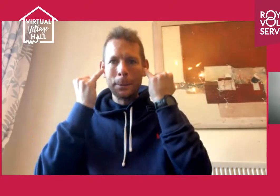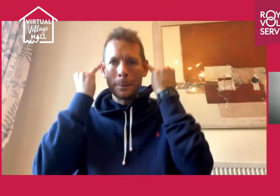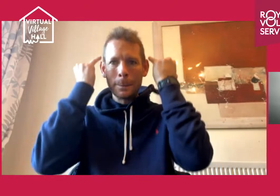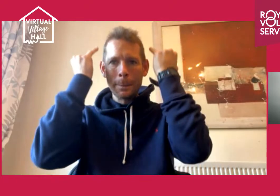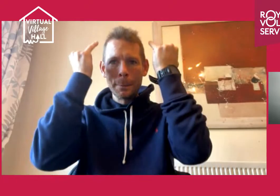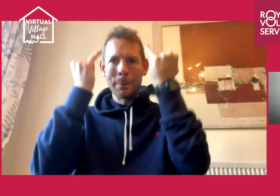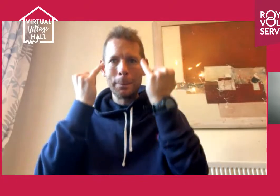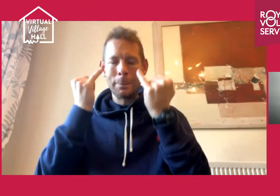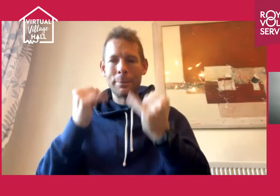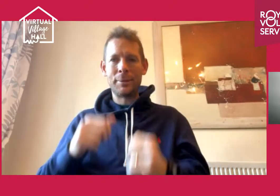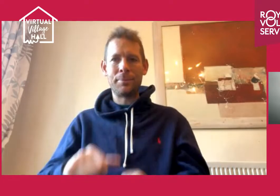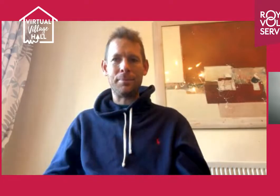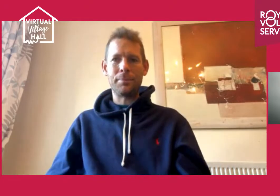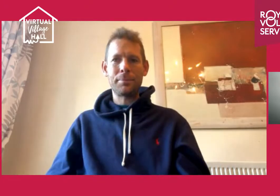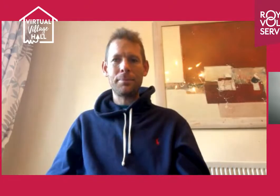That's the sign for sheep.